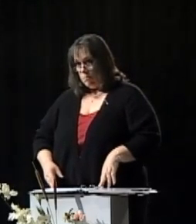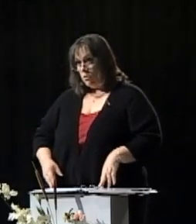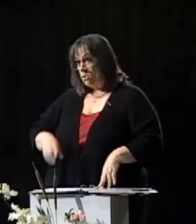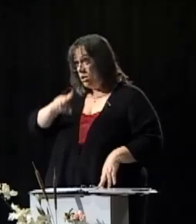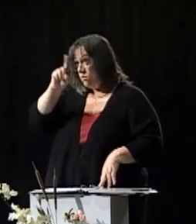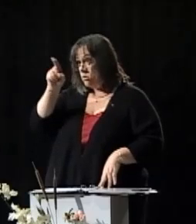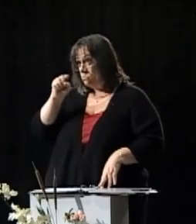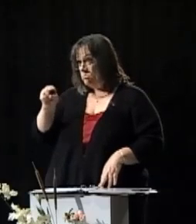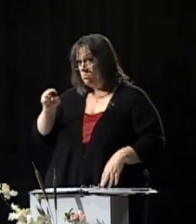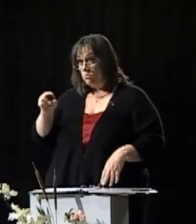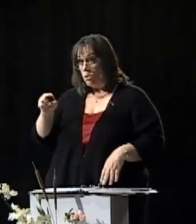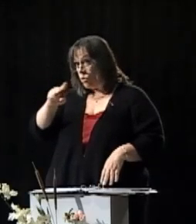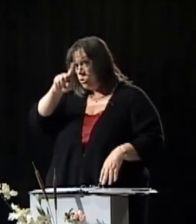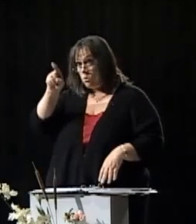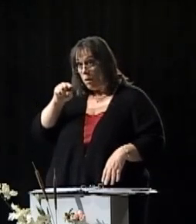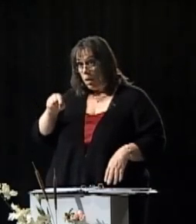You can even do the question mark.